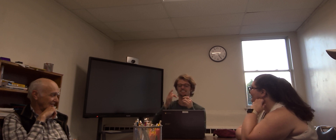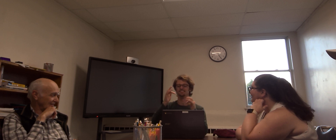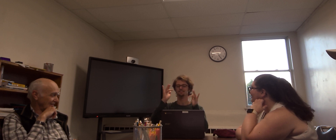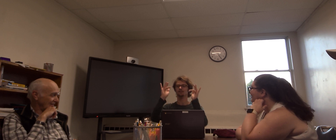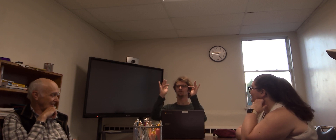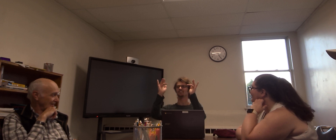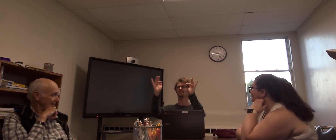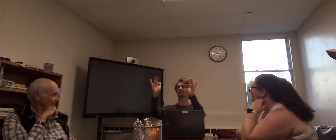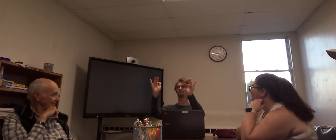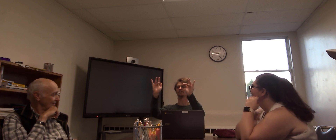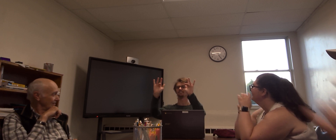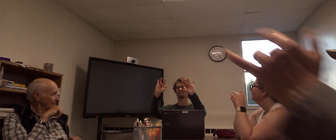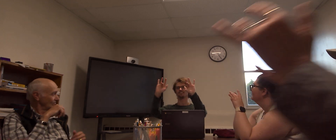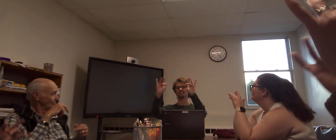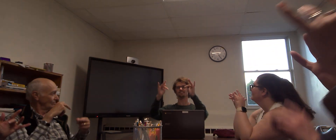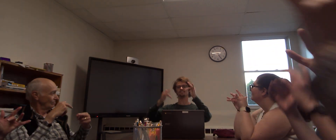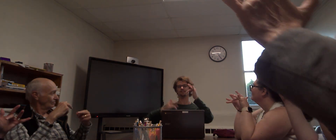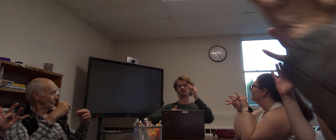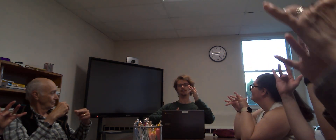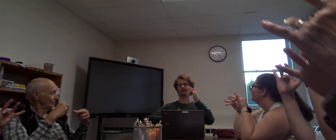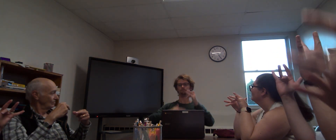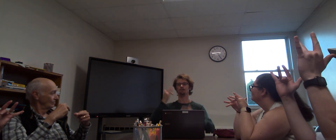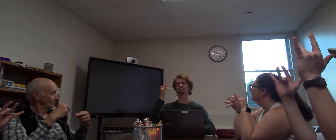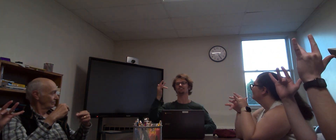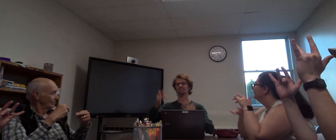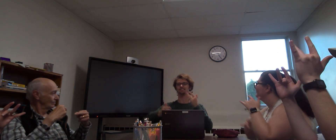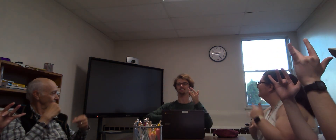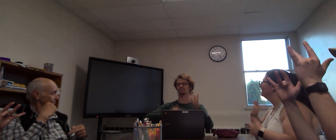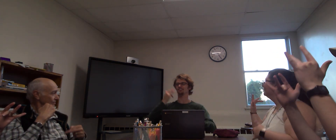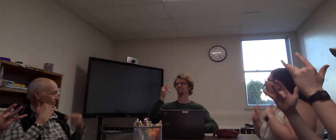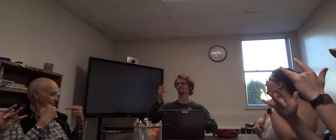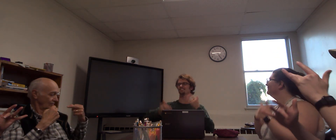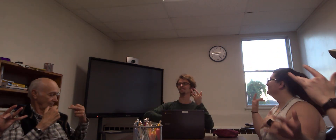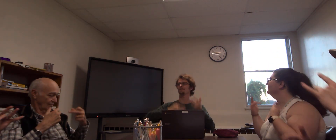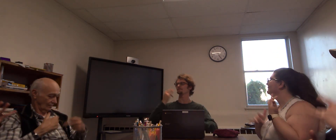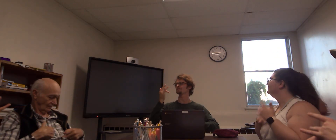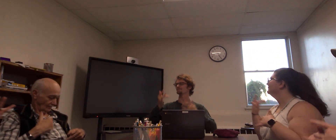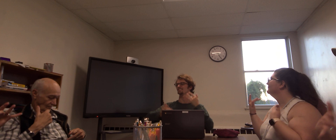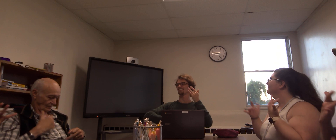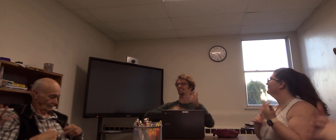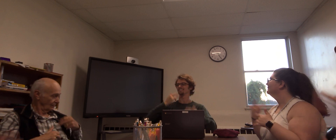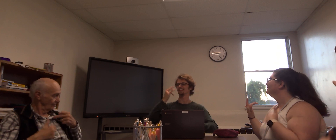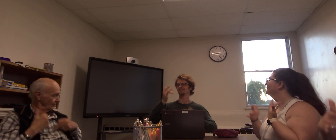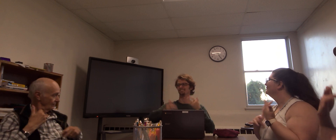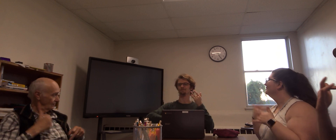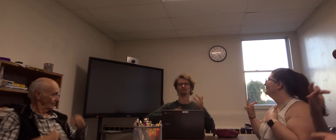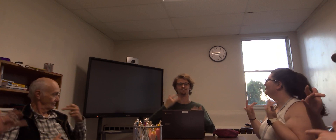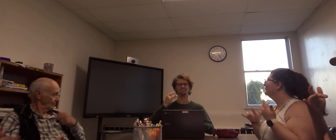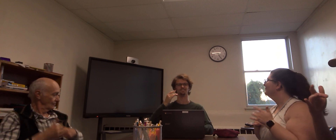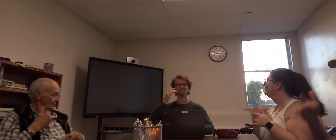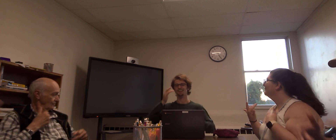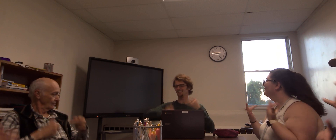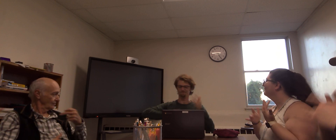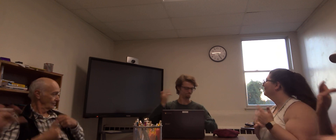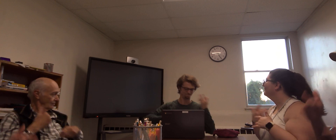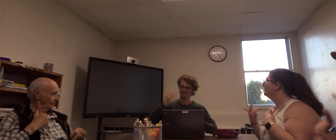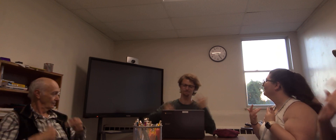excited. We're going to take our middle fingers like this and brush it against our chest in a cycling motion. And you can be